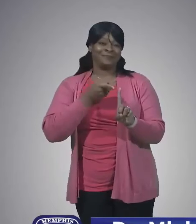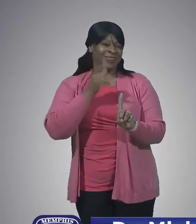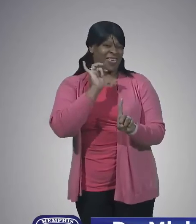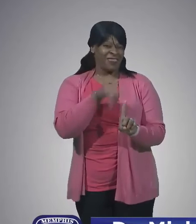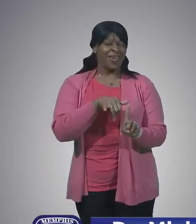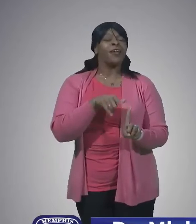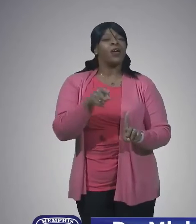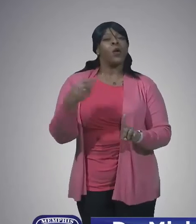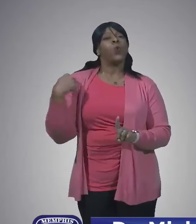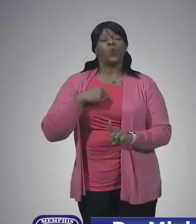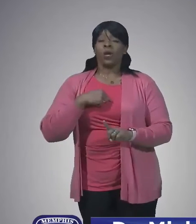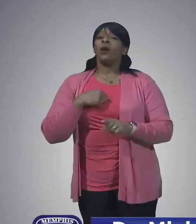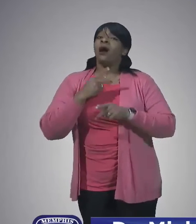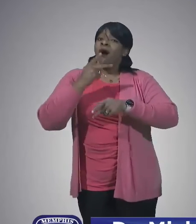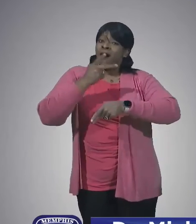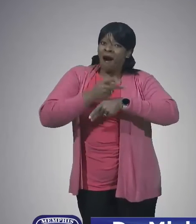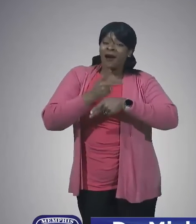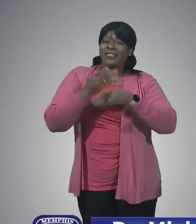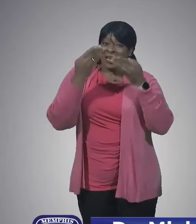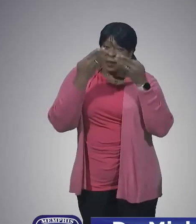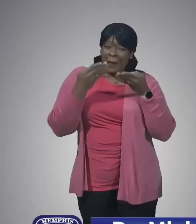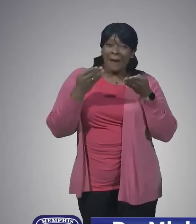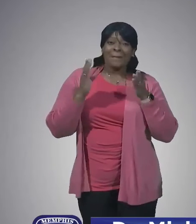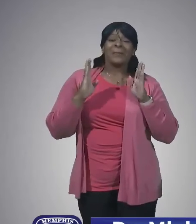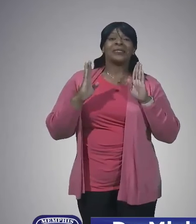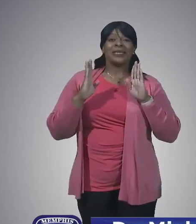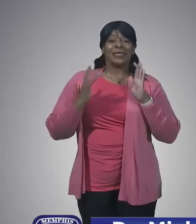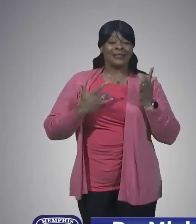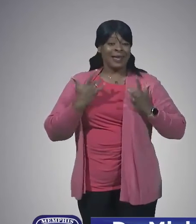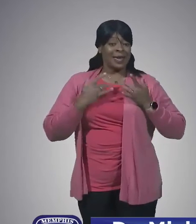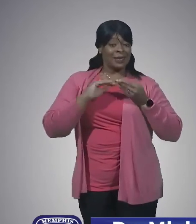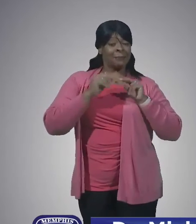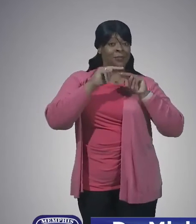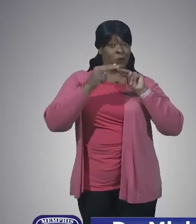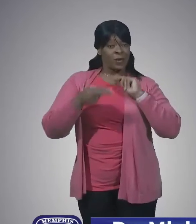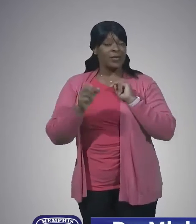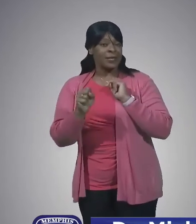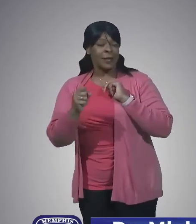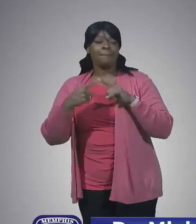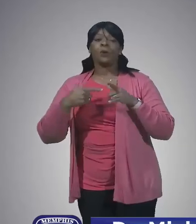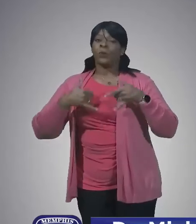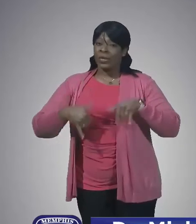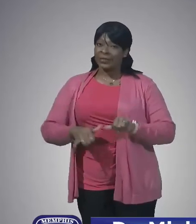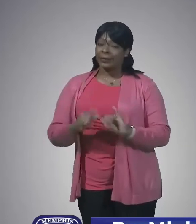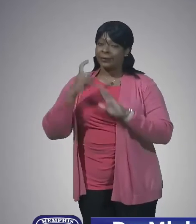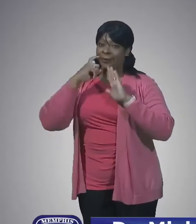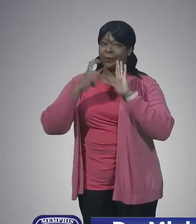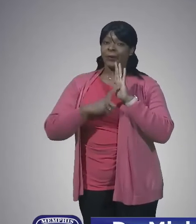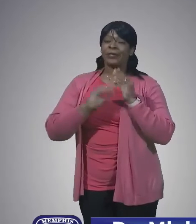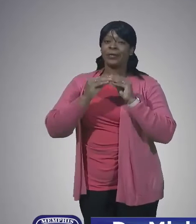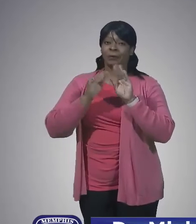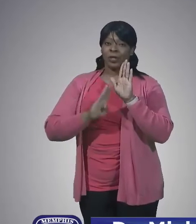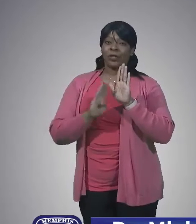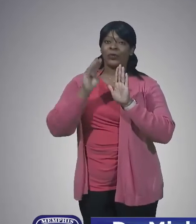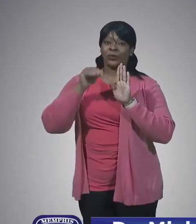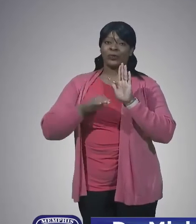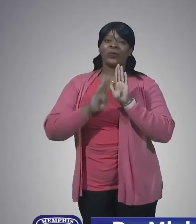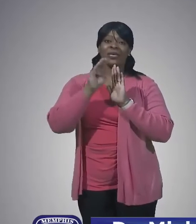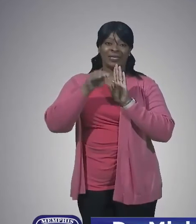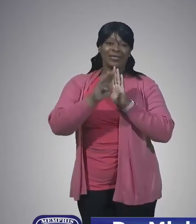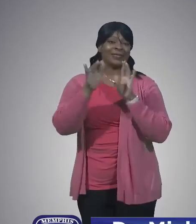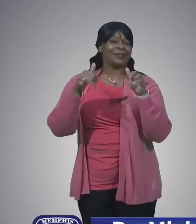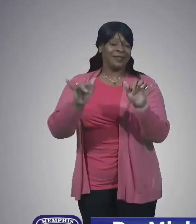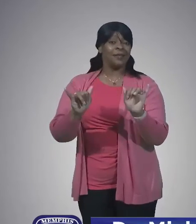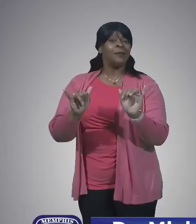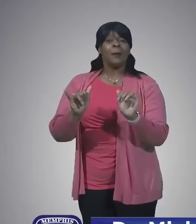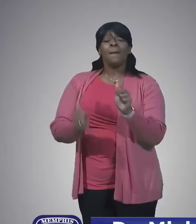are cautiously optimistic about the numbers coming down, but we too see the trends. And on a